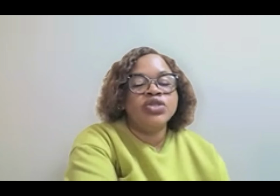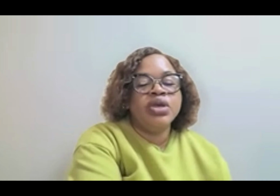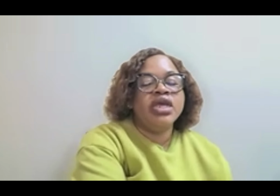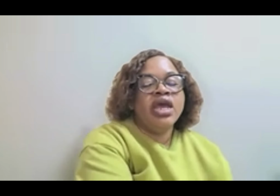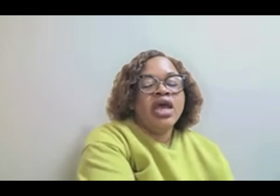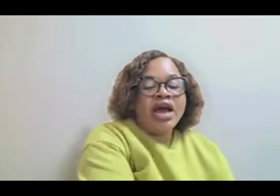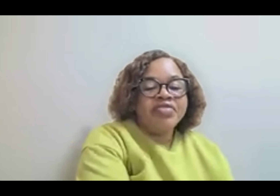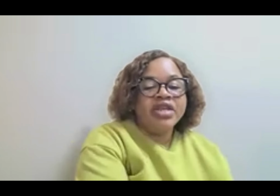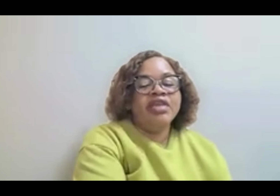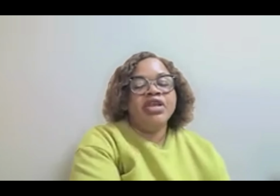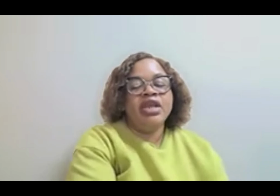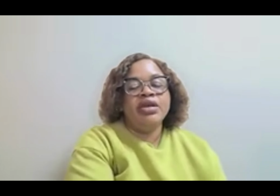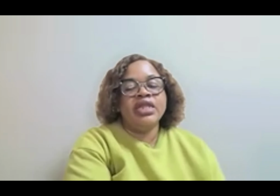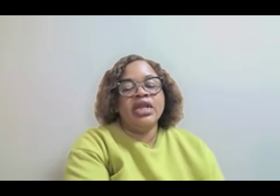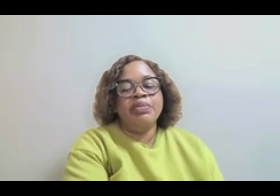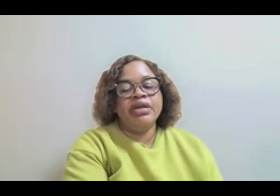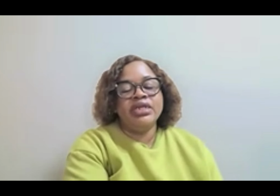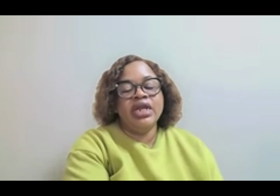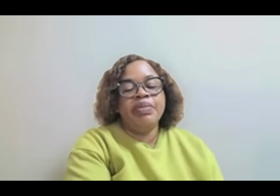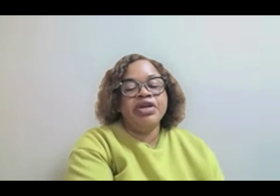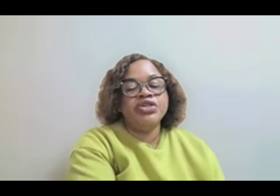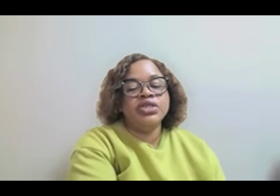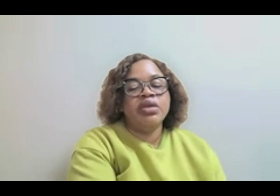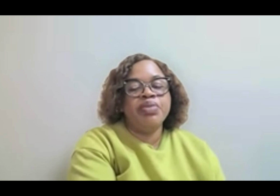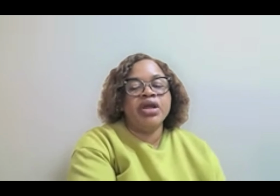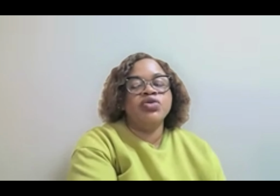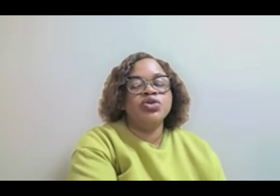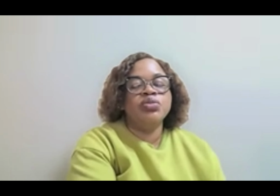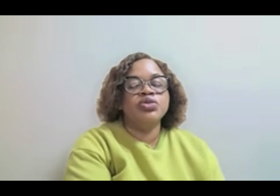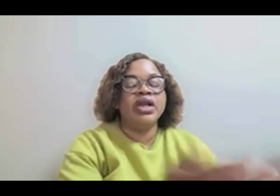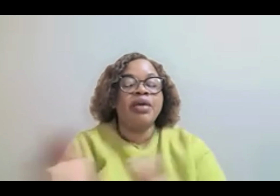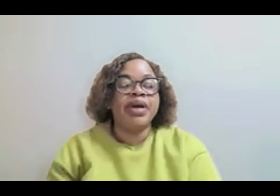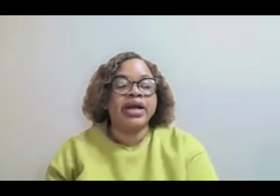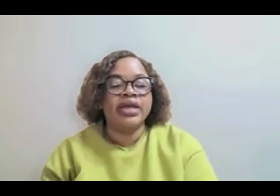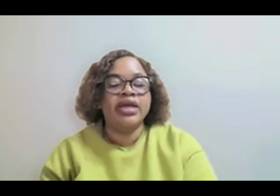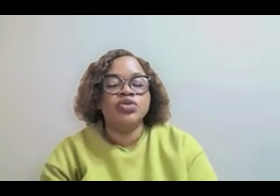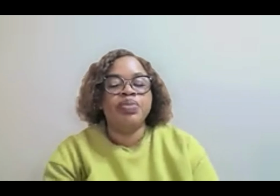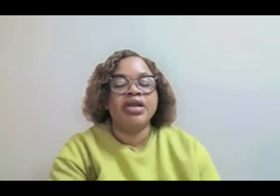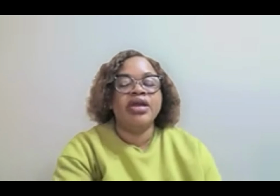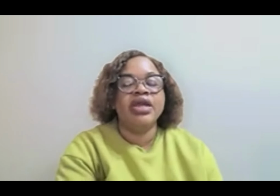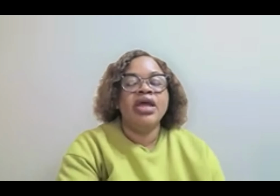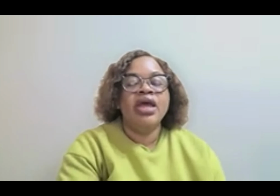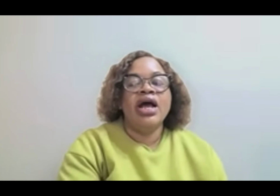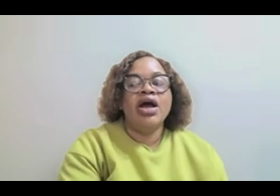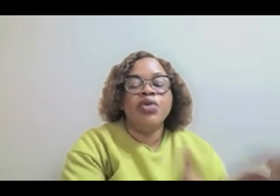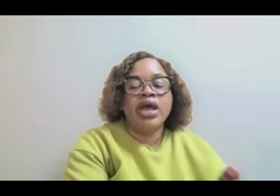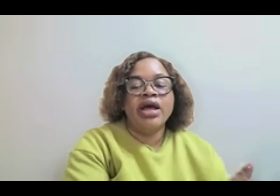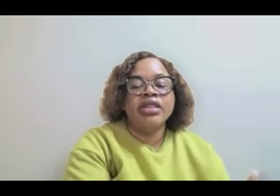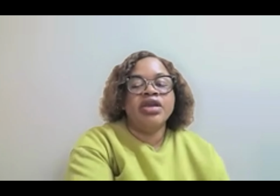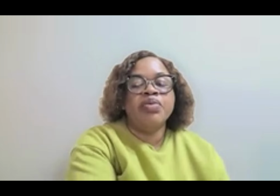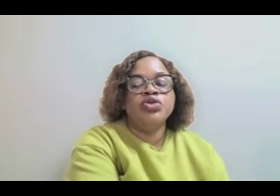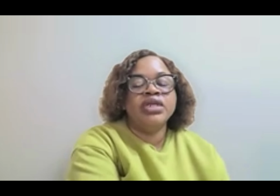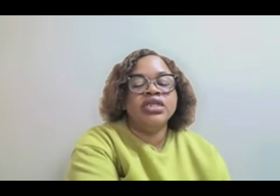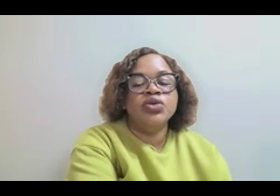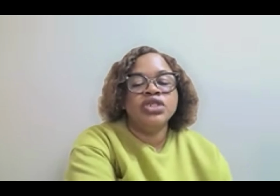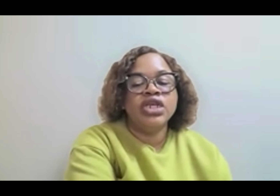we have the deliberations in the breakout rooms, we'll come back again to plenary, where the rapporteurs in those sessions